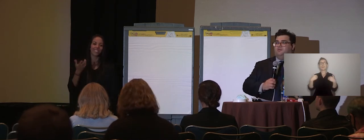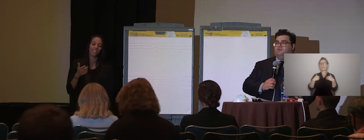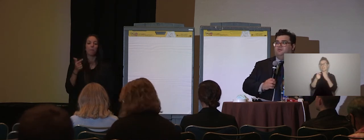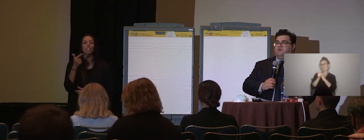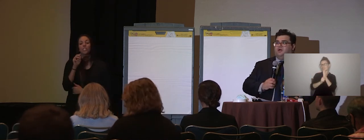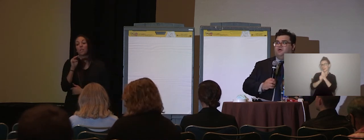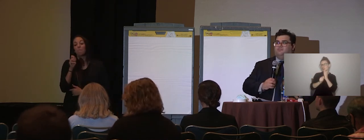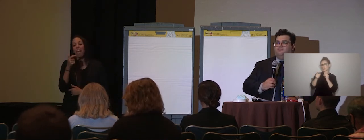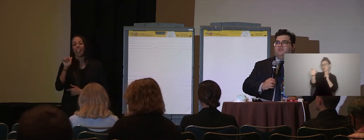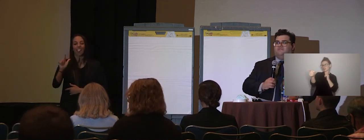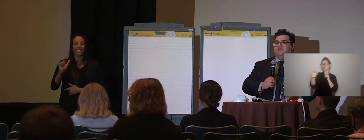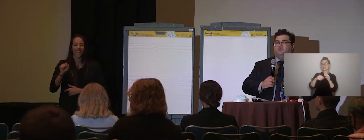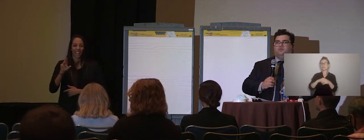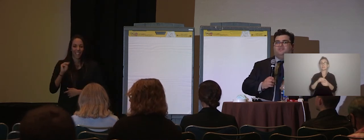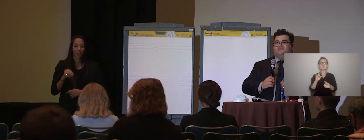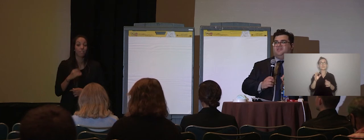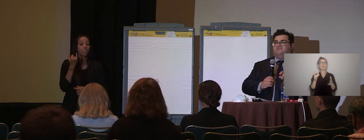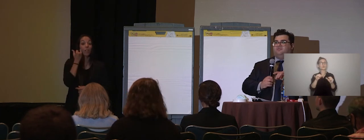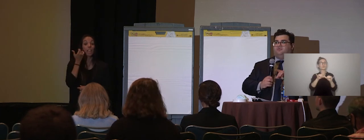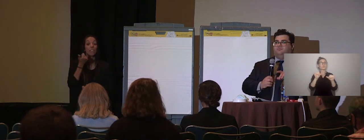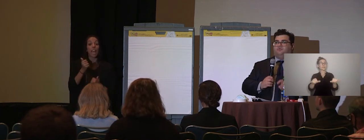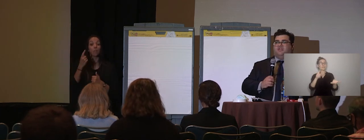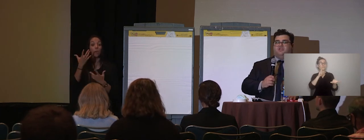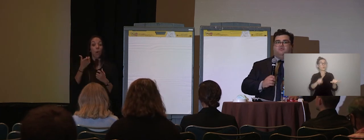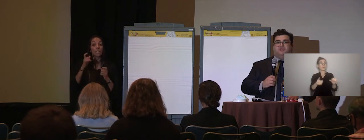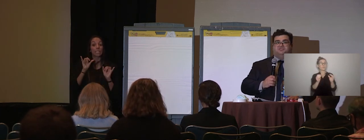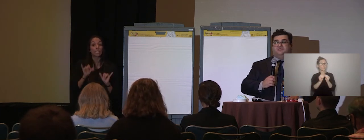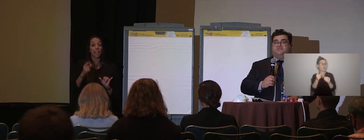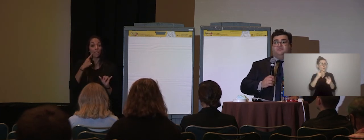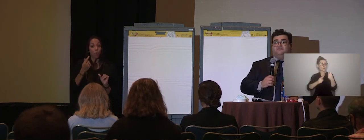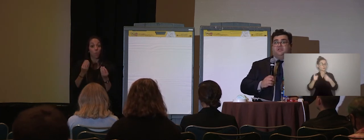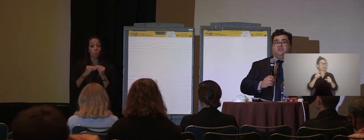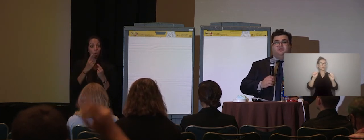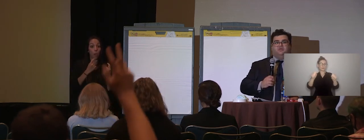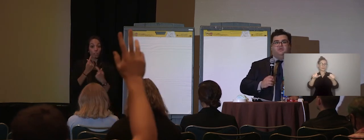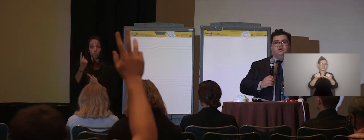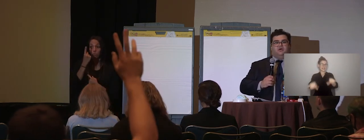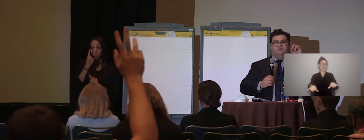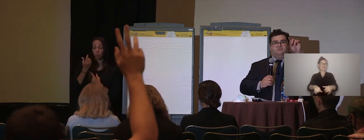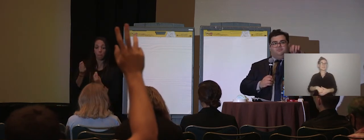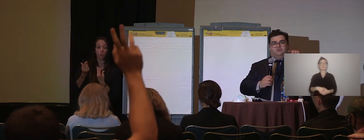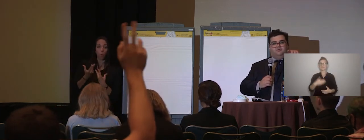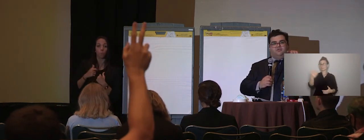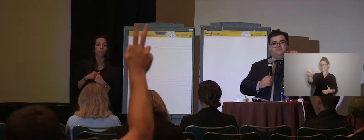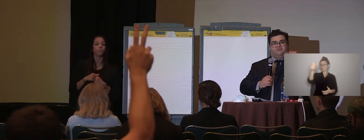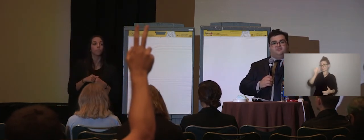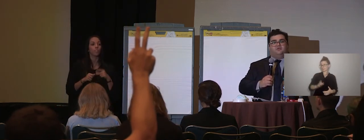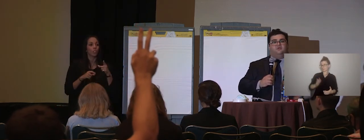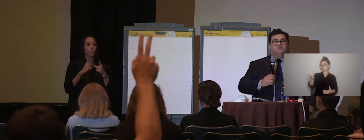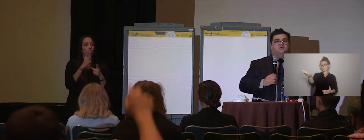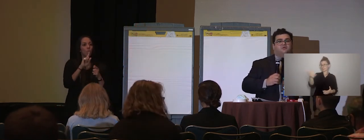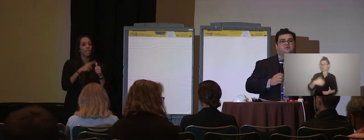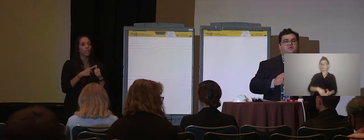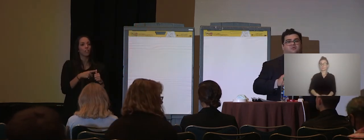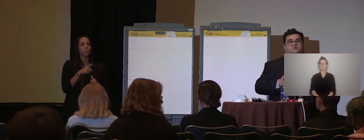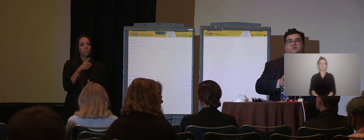came. And if anyone wants to stay for the remaining questions, feel free. You were first, sir.